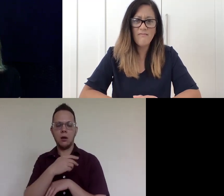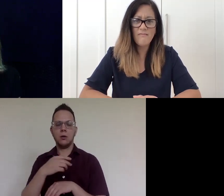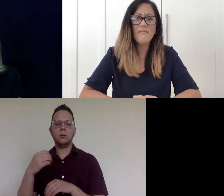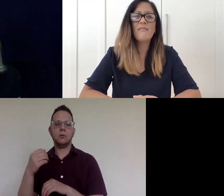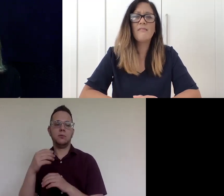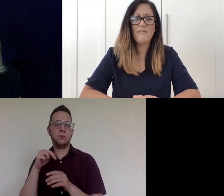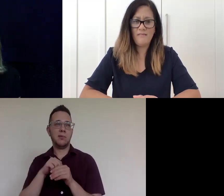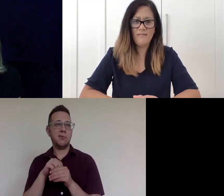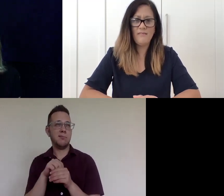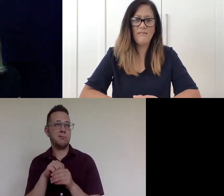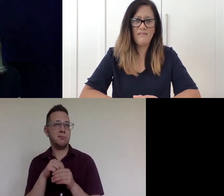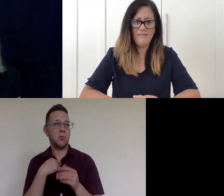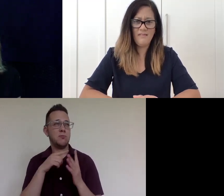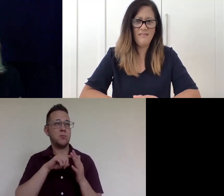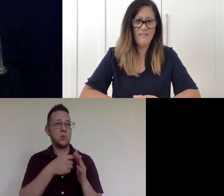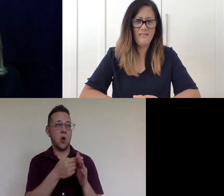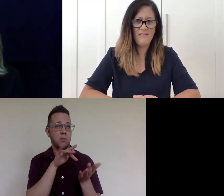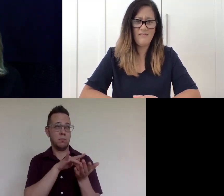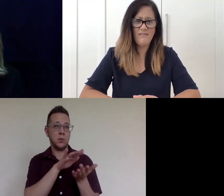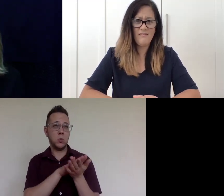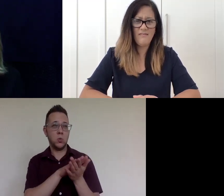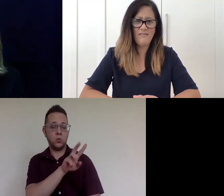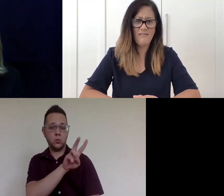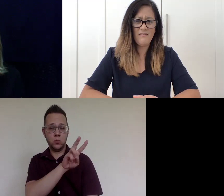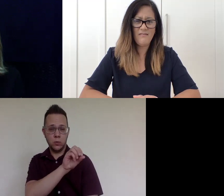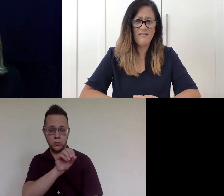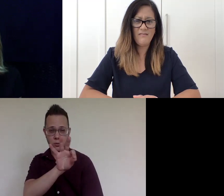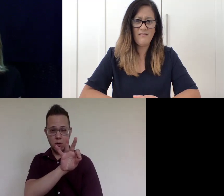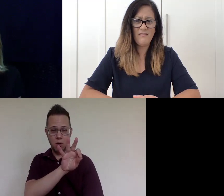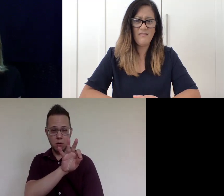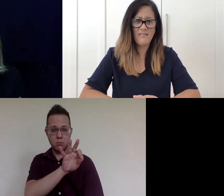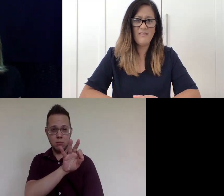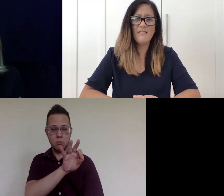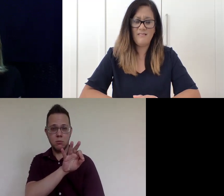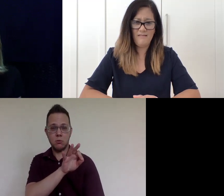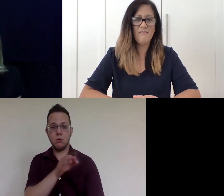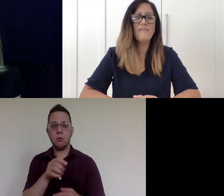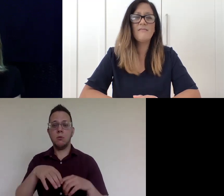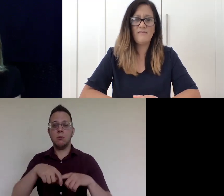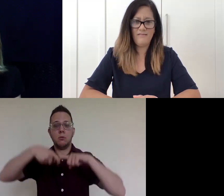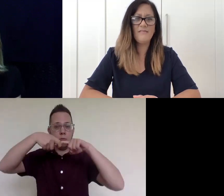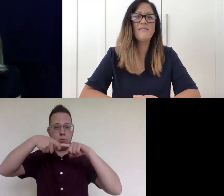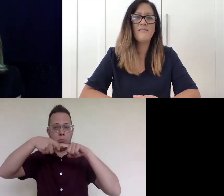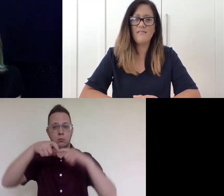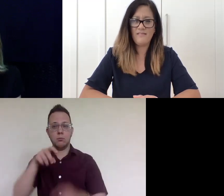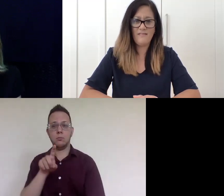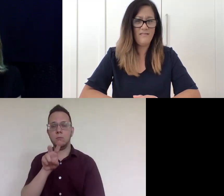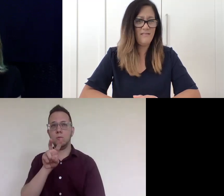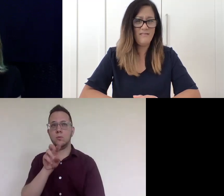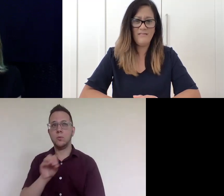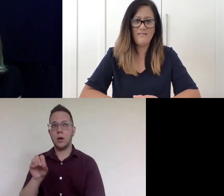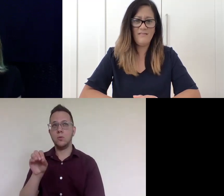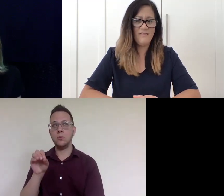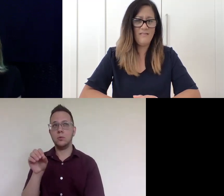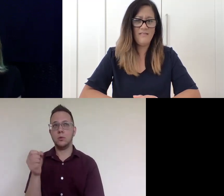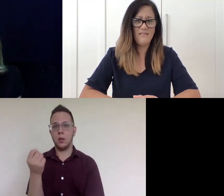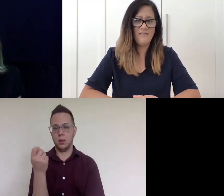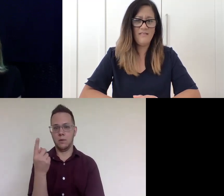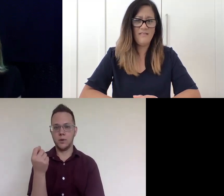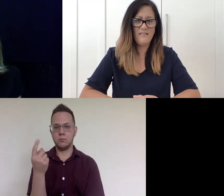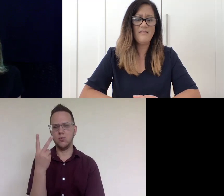paid back for those accommodations, I started medical school in 2009. I put that